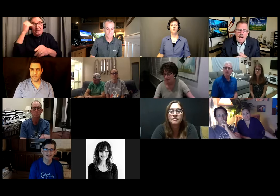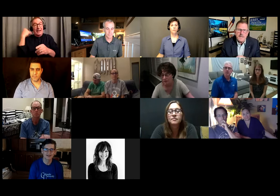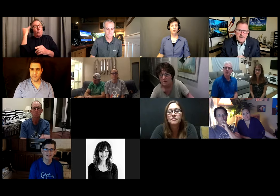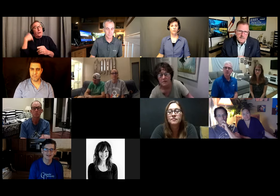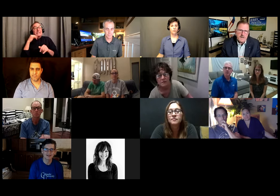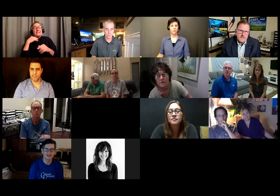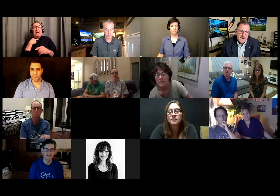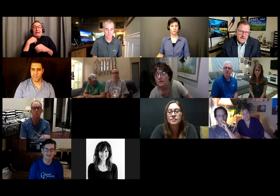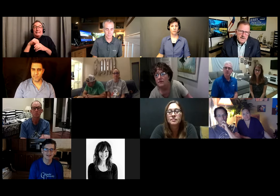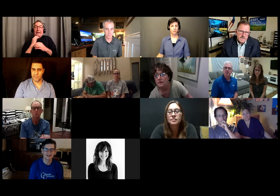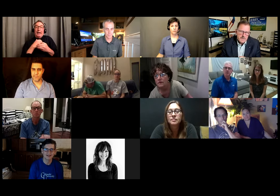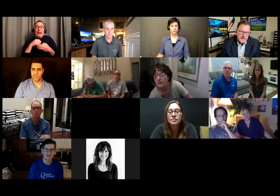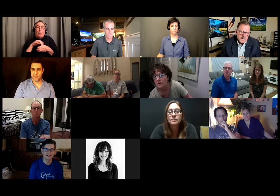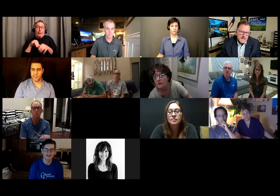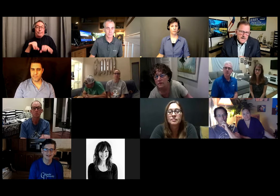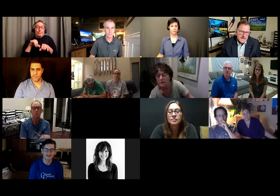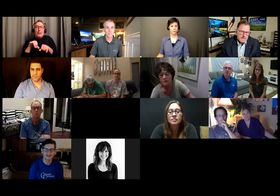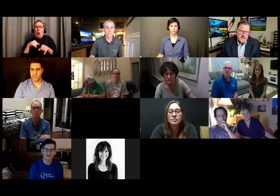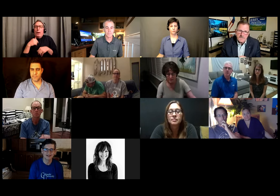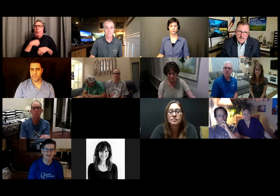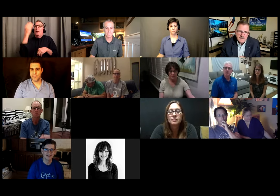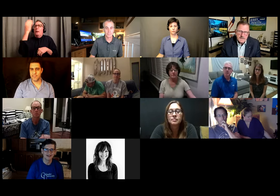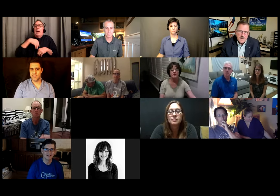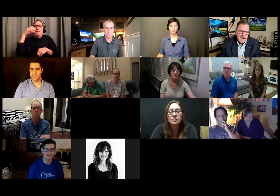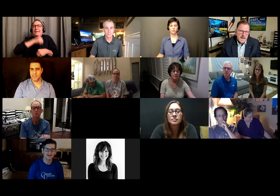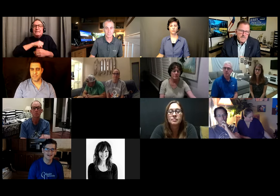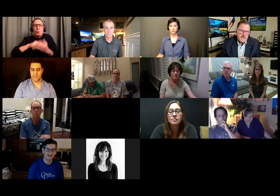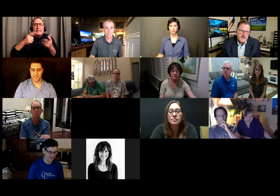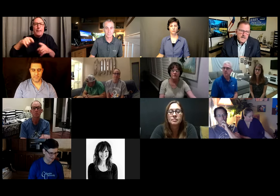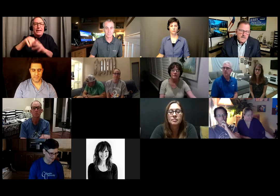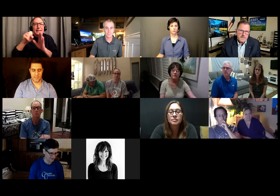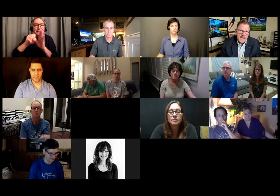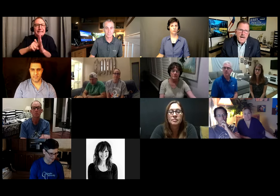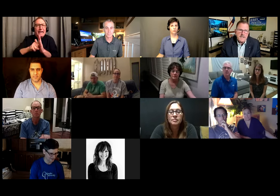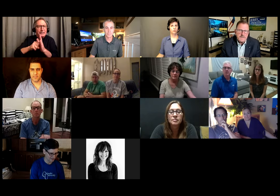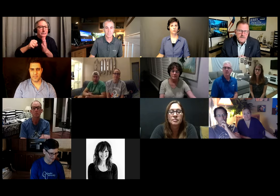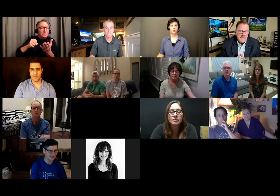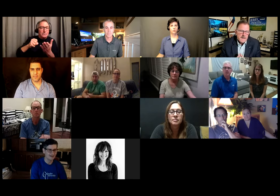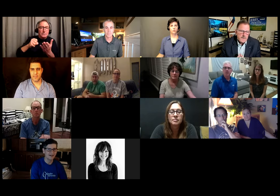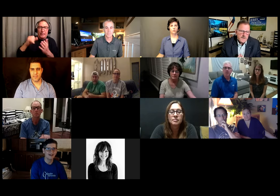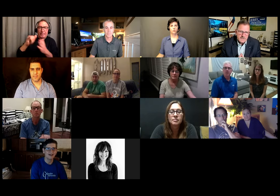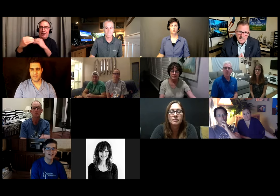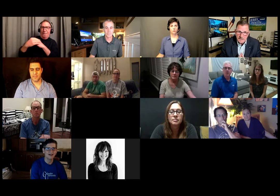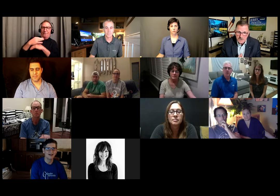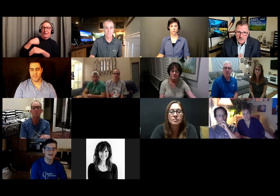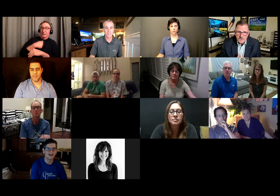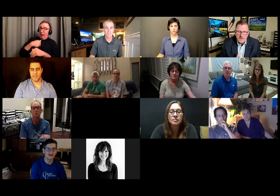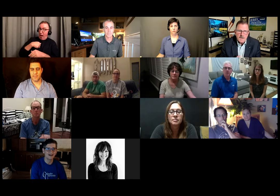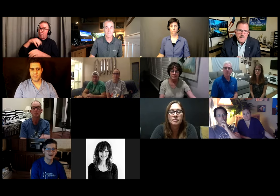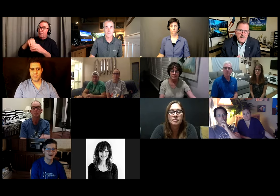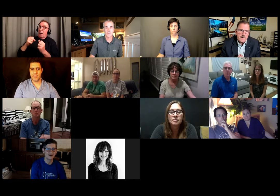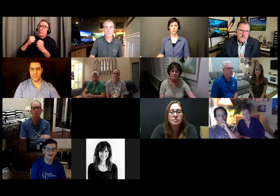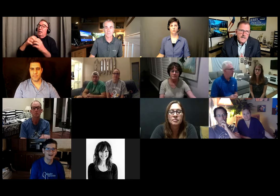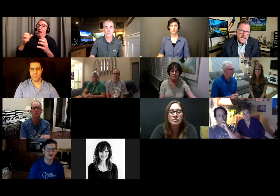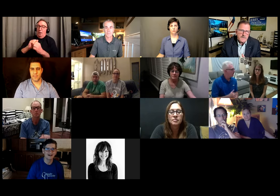that are happening in our state and our government that affect us. And I have been incredibly active with our state legislature.